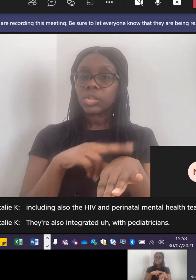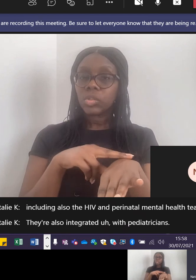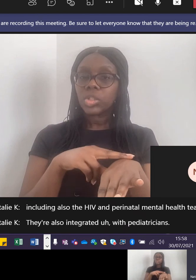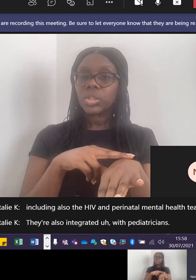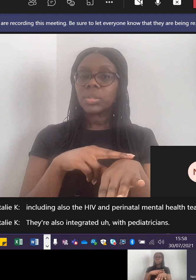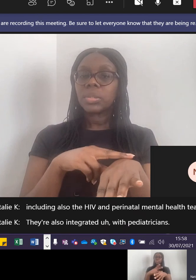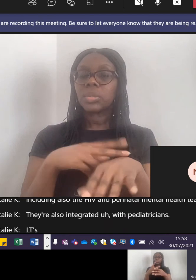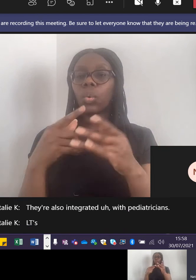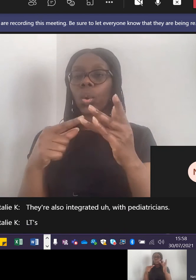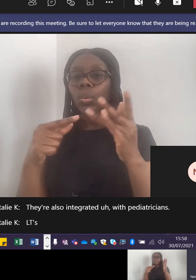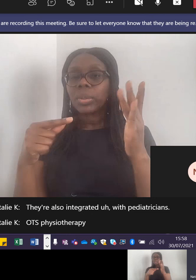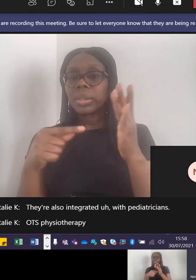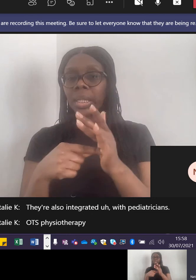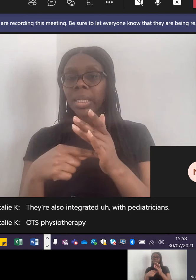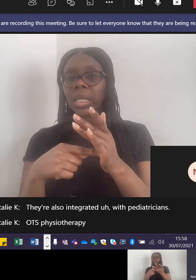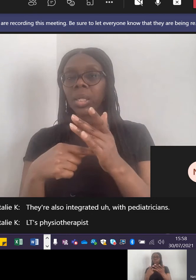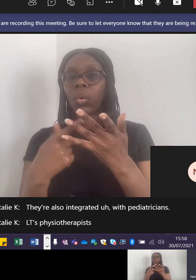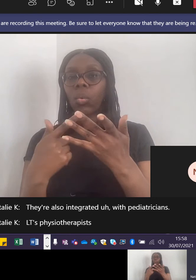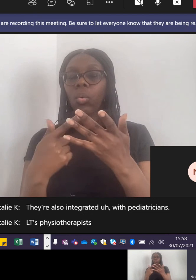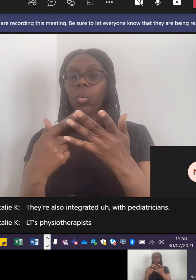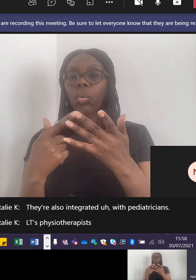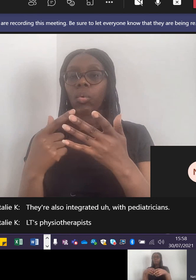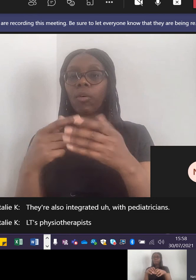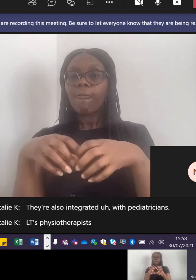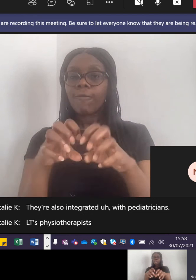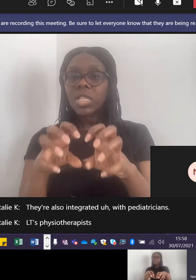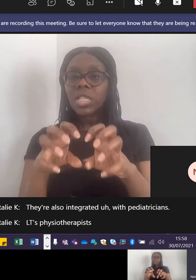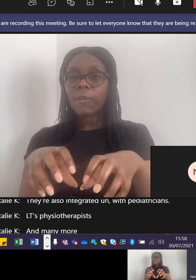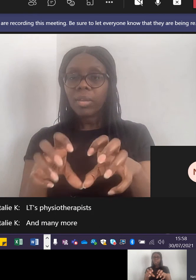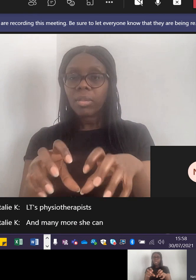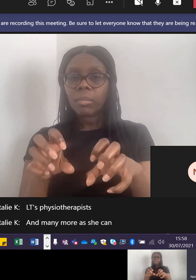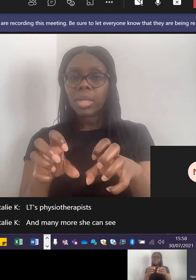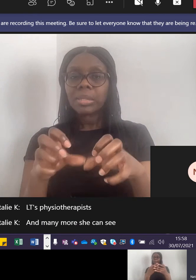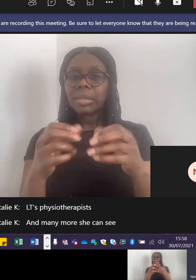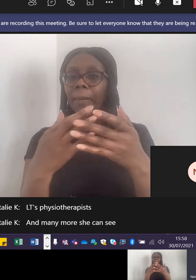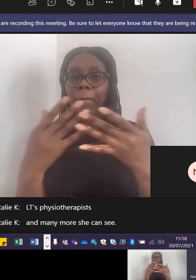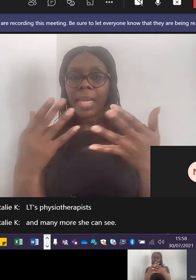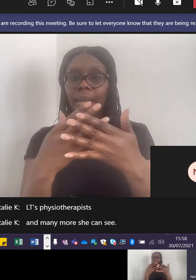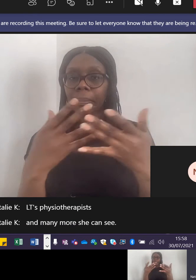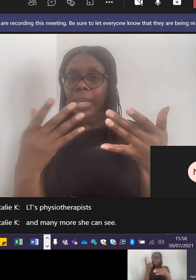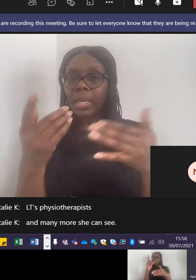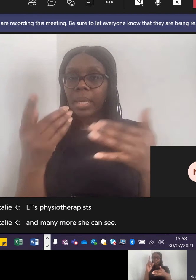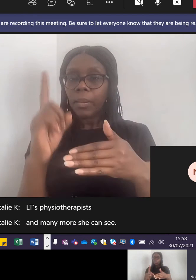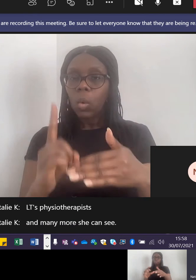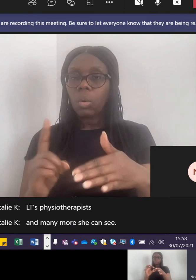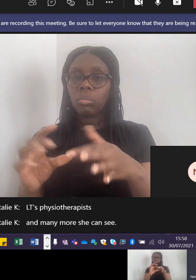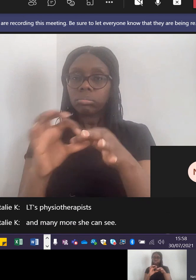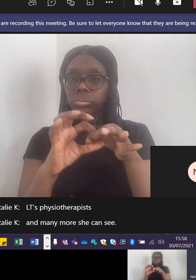OTs, physiotherapists, and many more, as you can see.